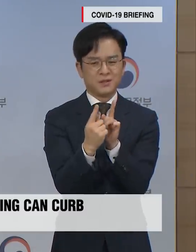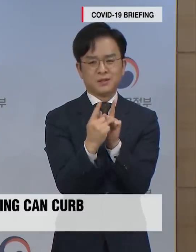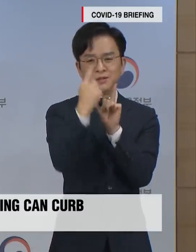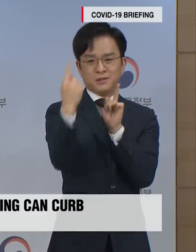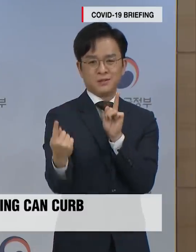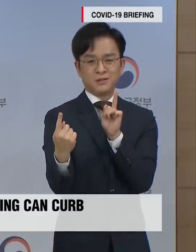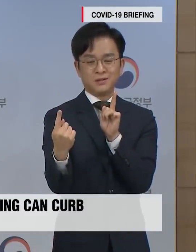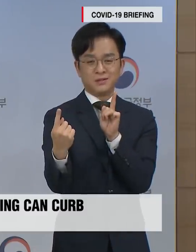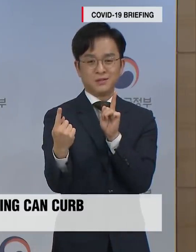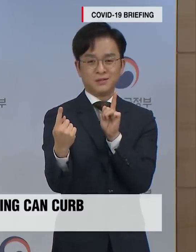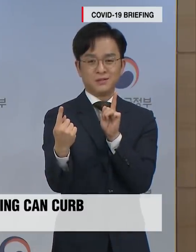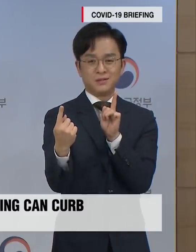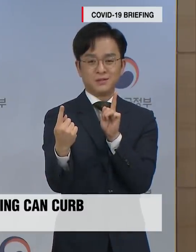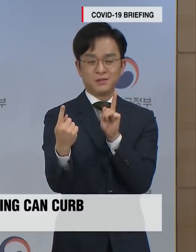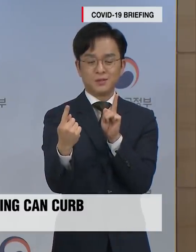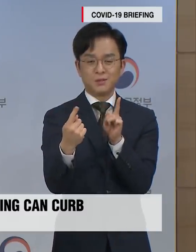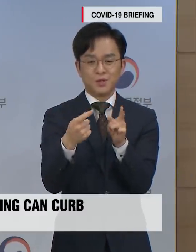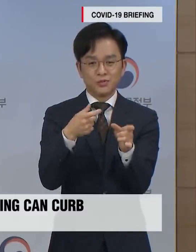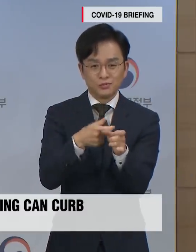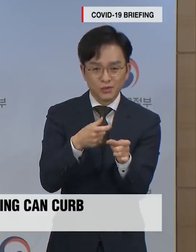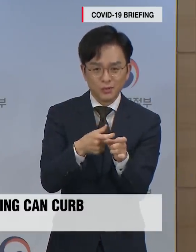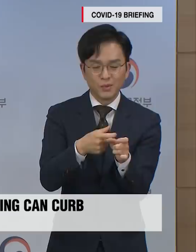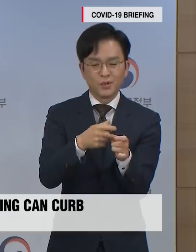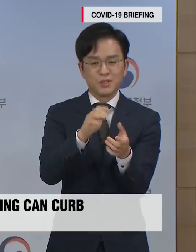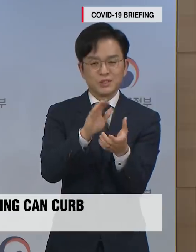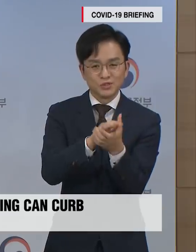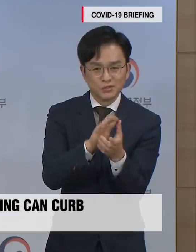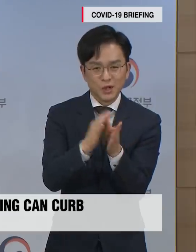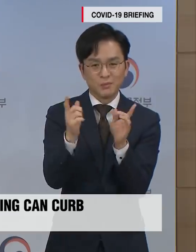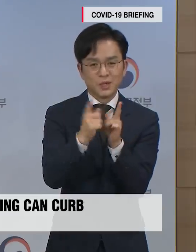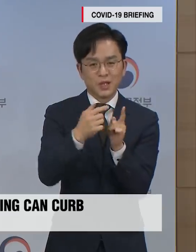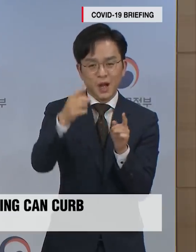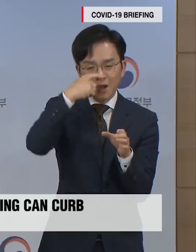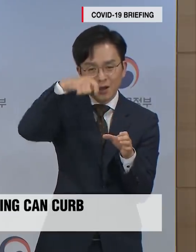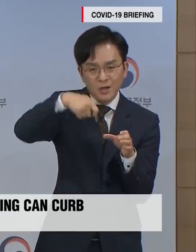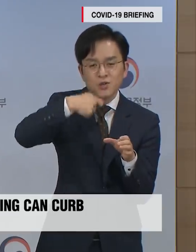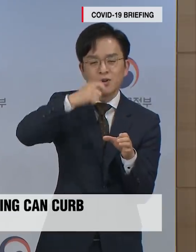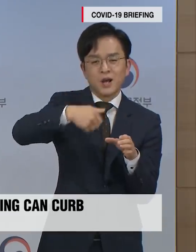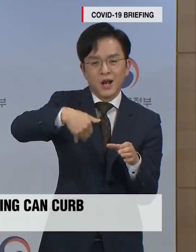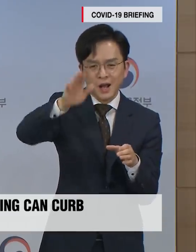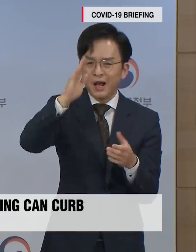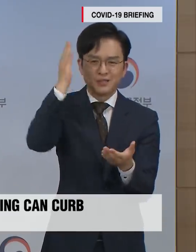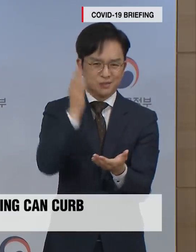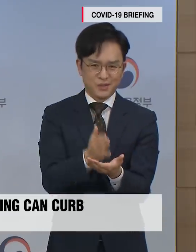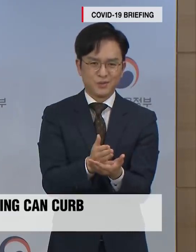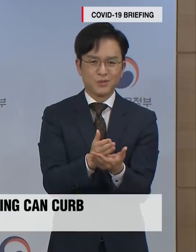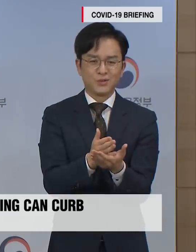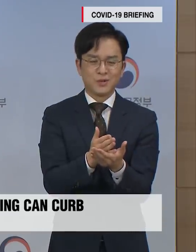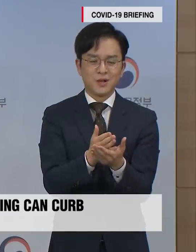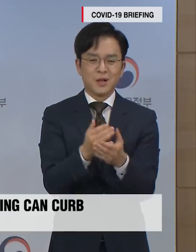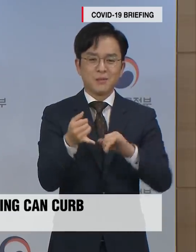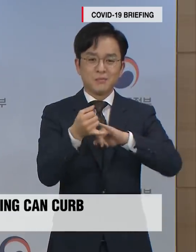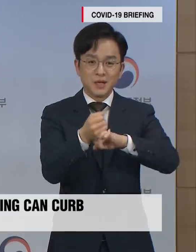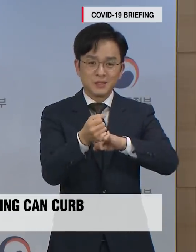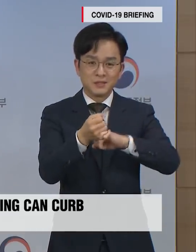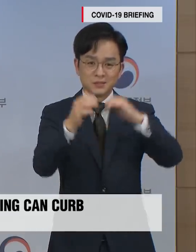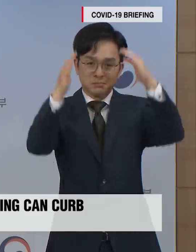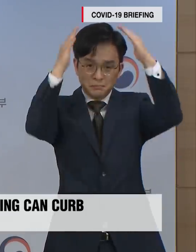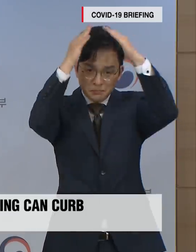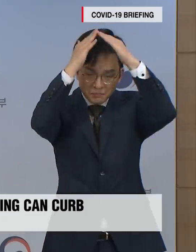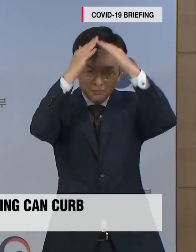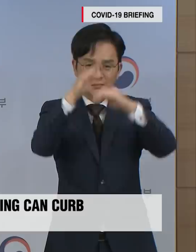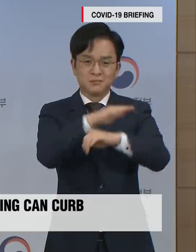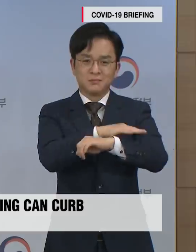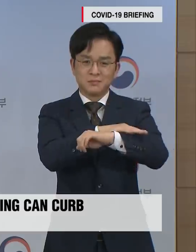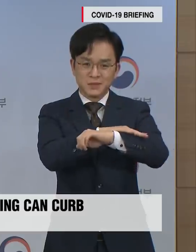do so. And we also want to ask you to refrain from gatherings and having outings. And we also want to ask you to participate